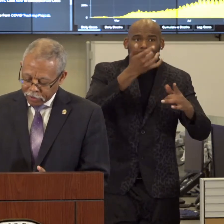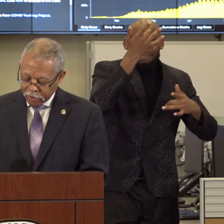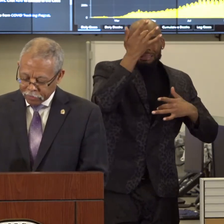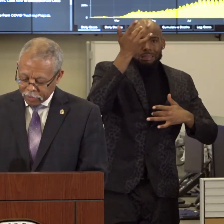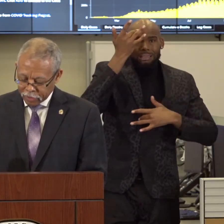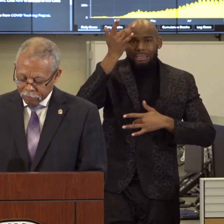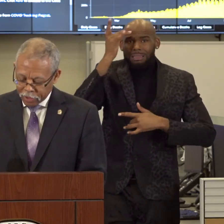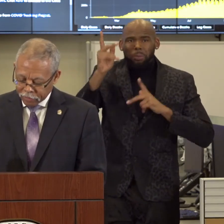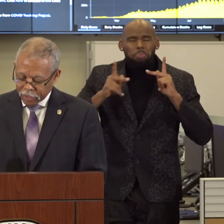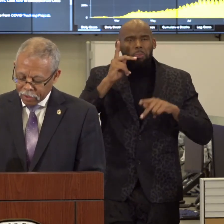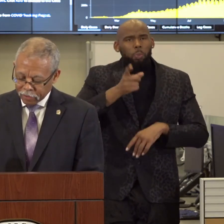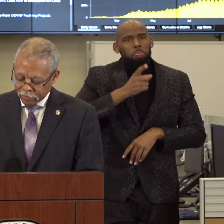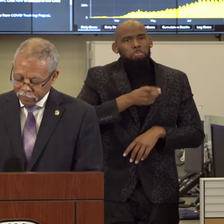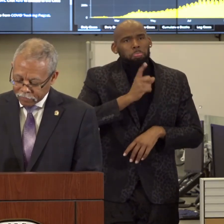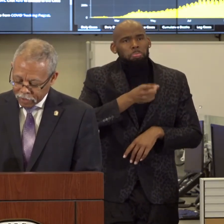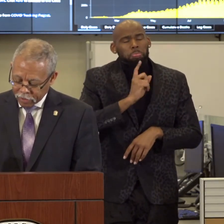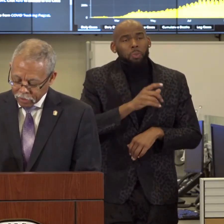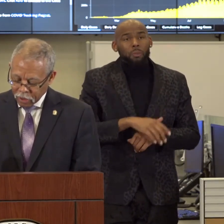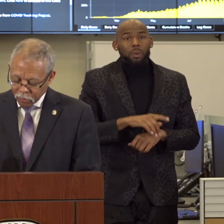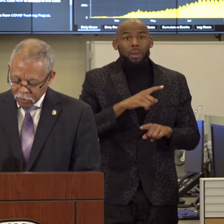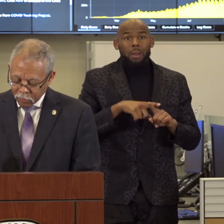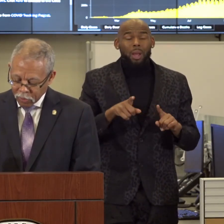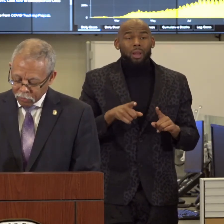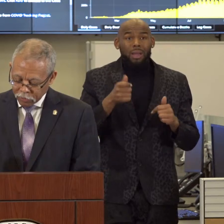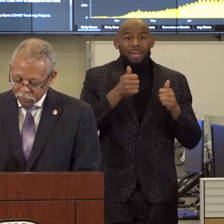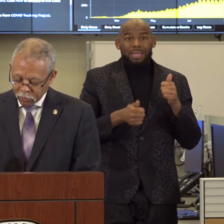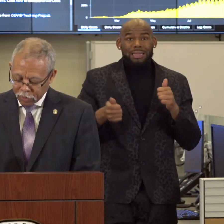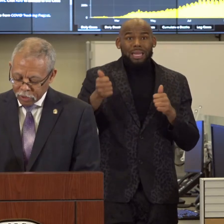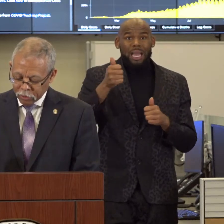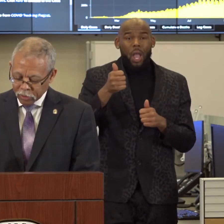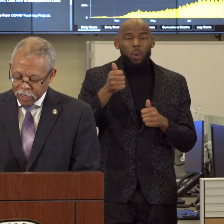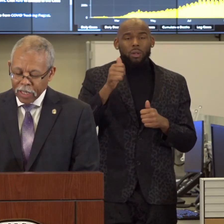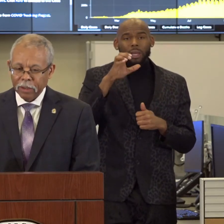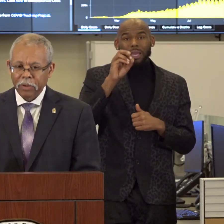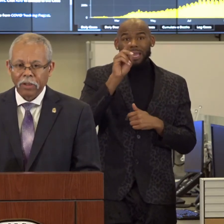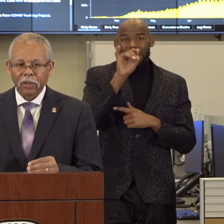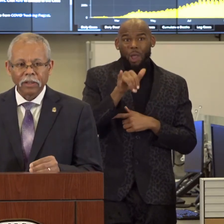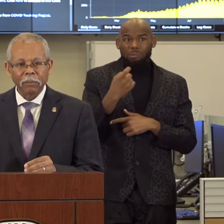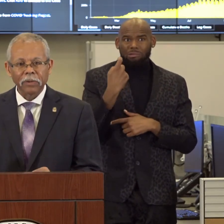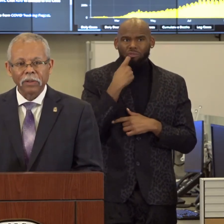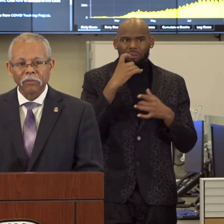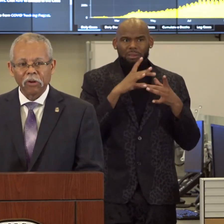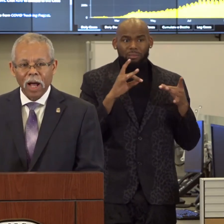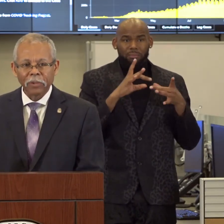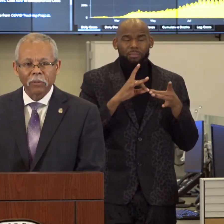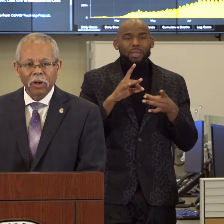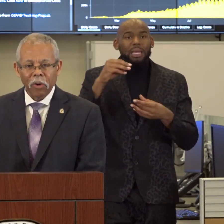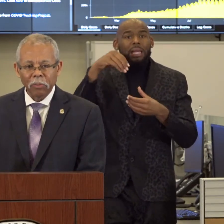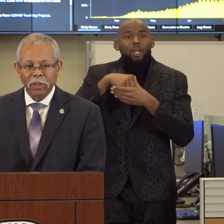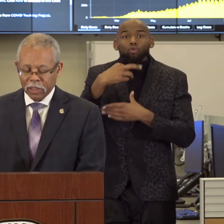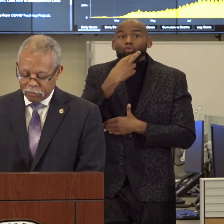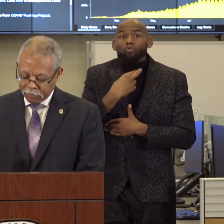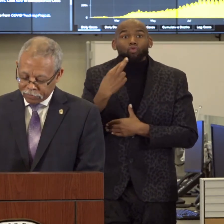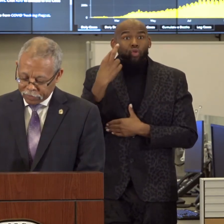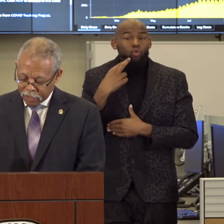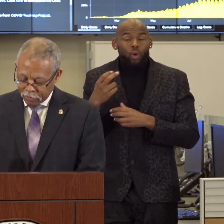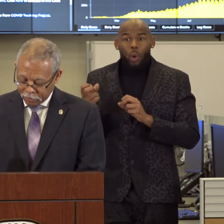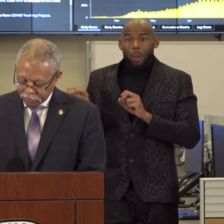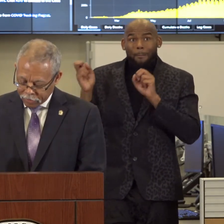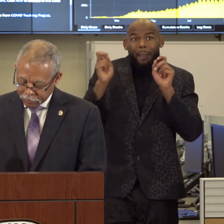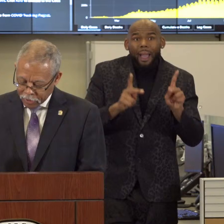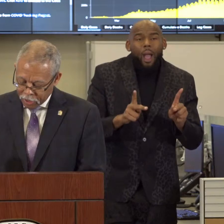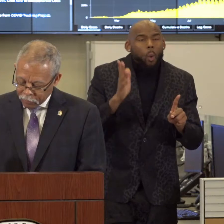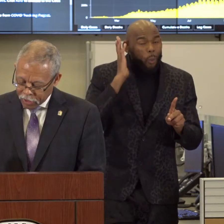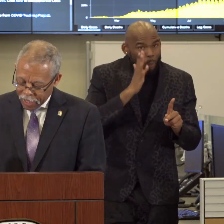But as the county exec stated, we will resume indoor dining because our numbers have dropped, and we're hoping to keep them